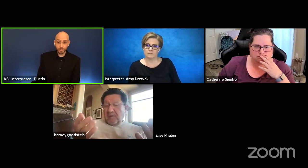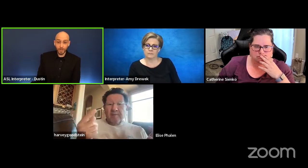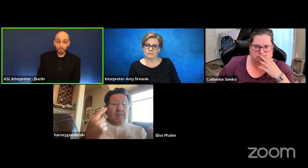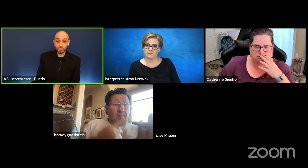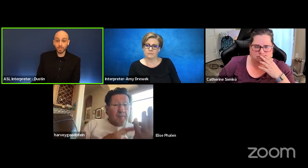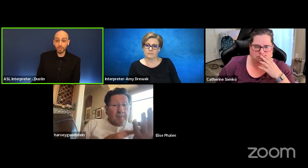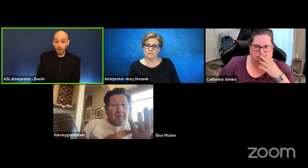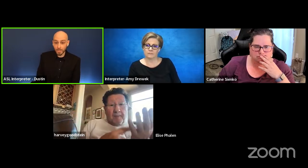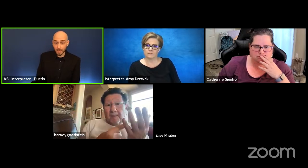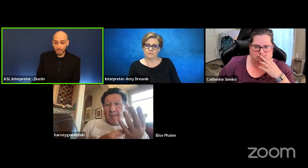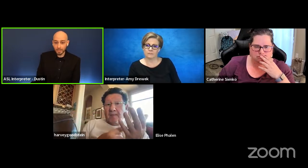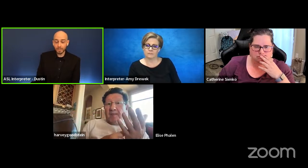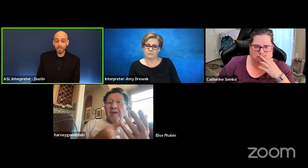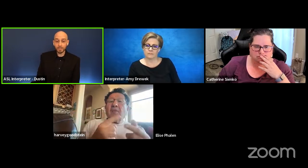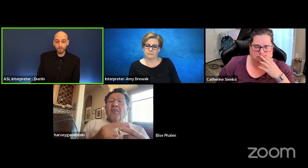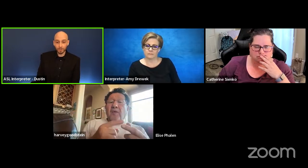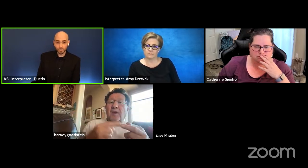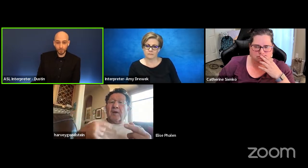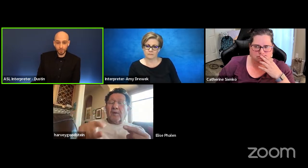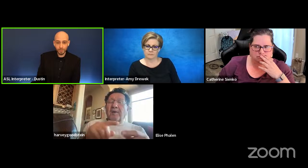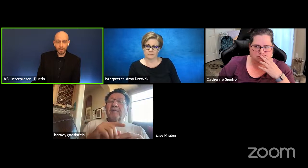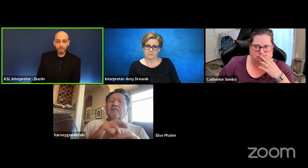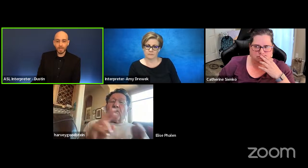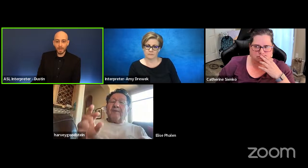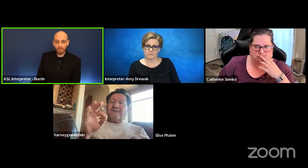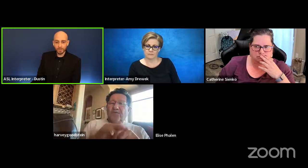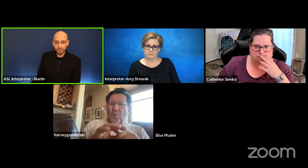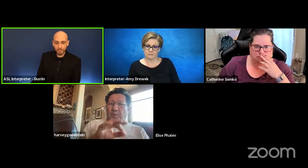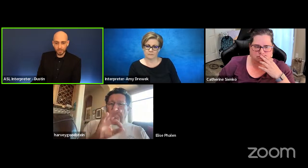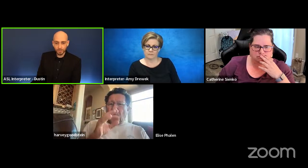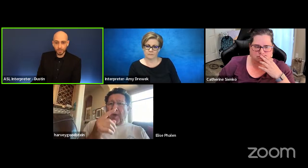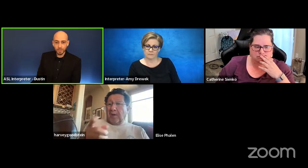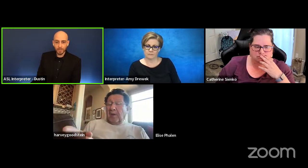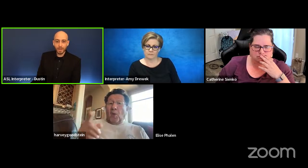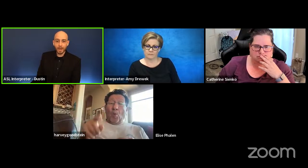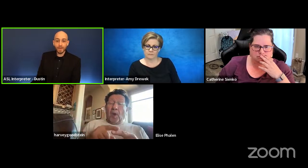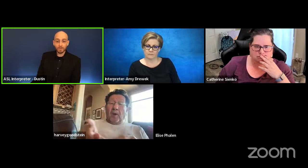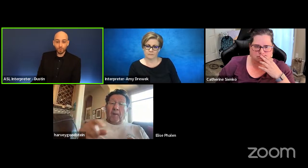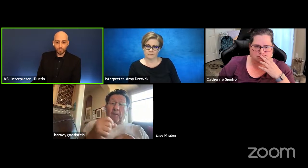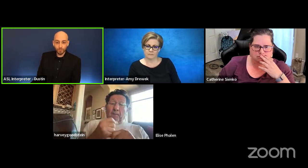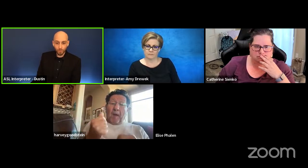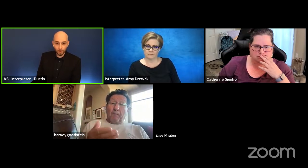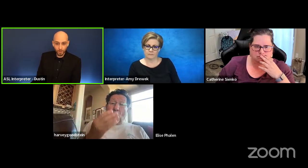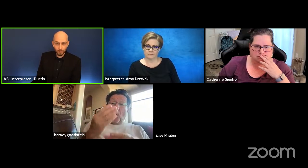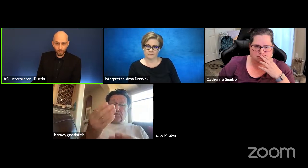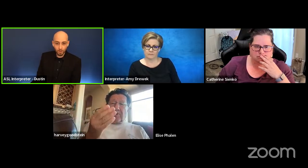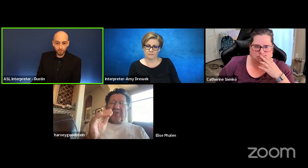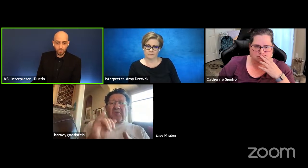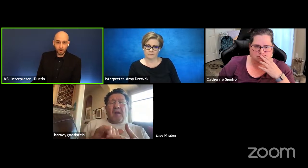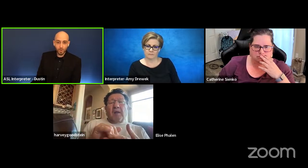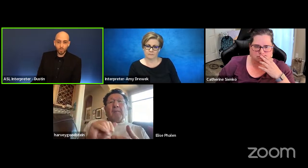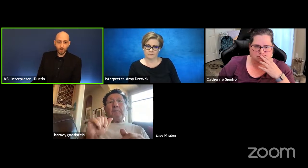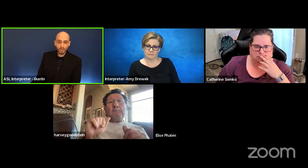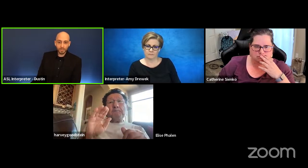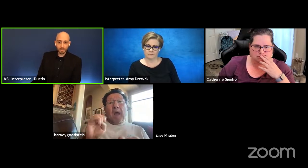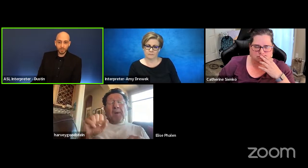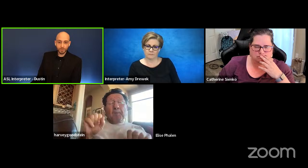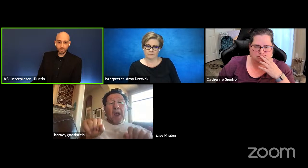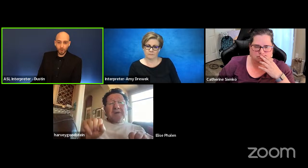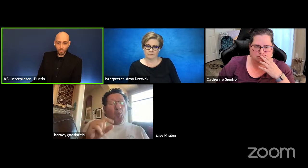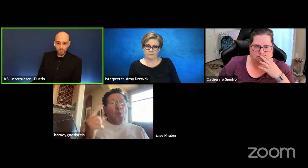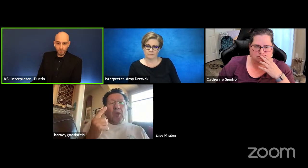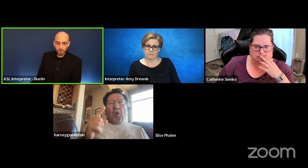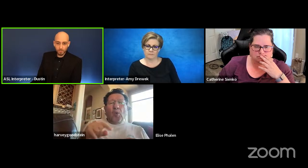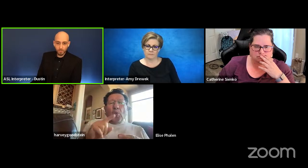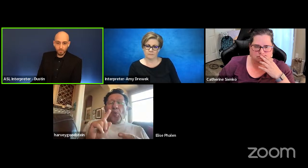executive director, and we would nominate individuals, then have a discussion, and then move forward with a vote. Whereas